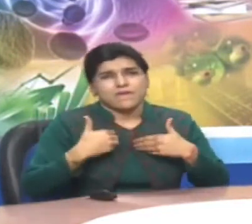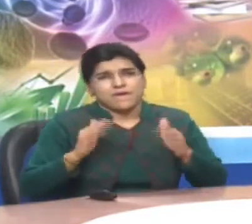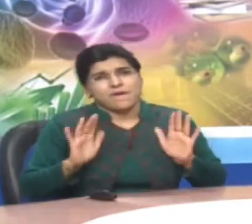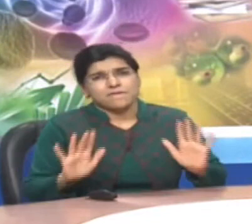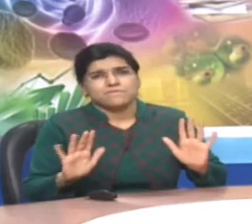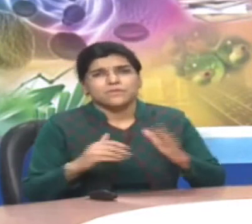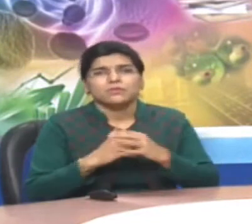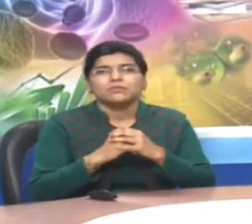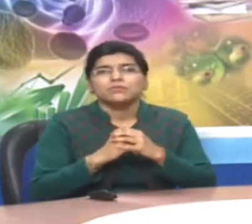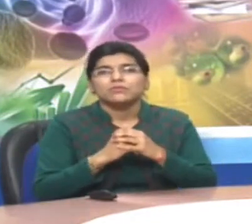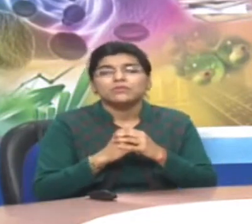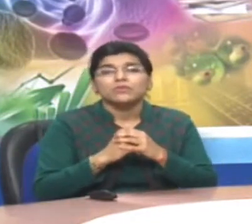hunted